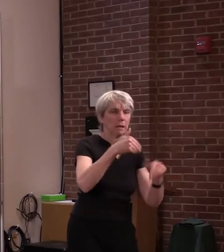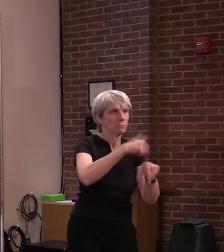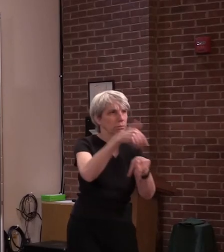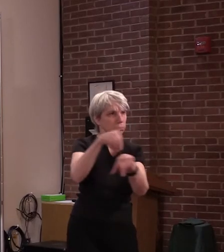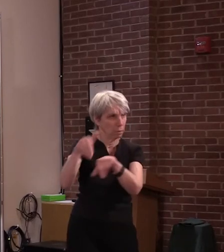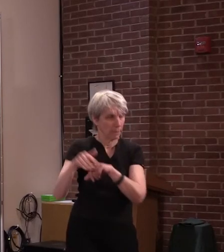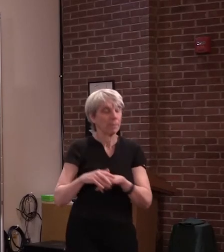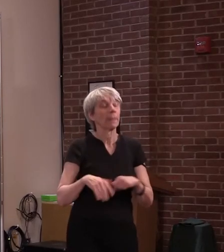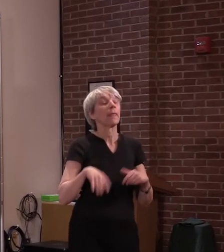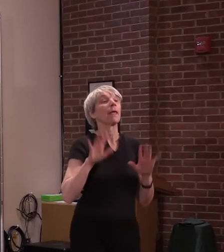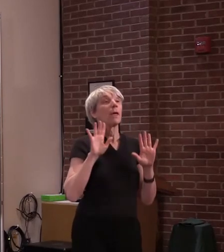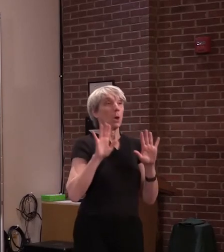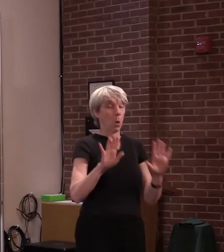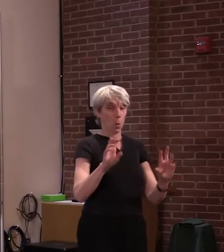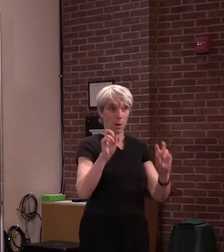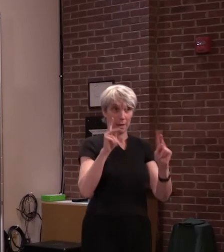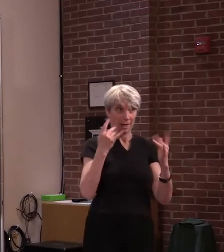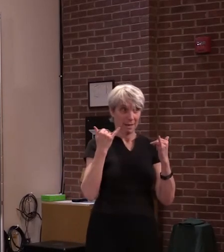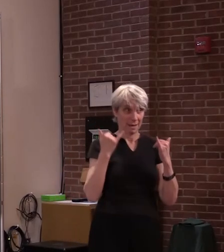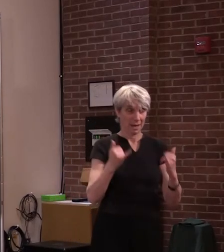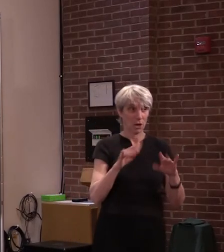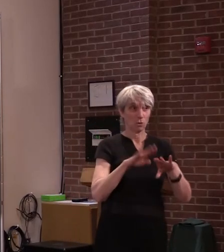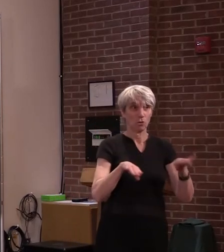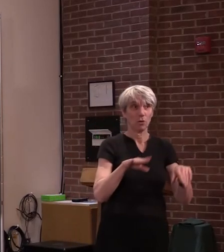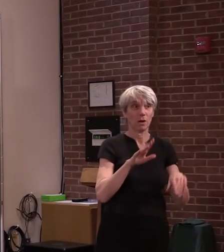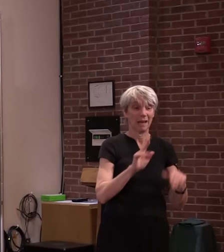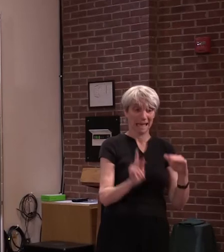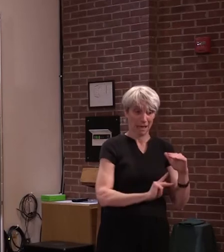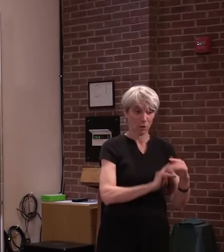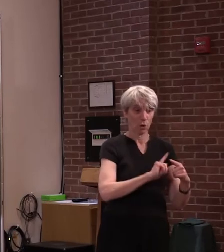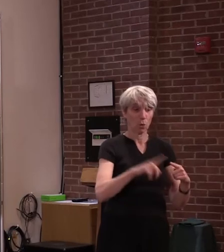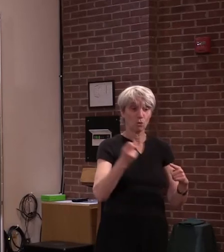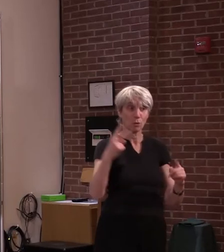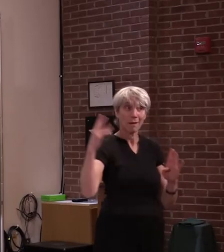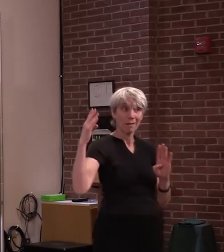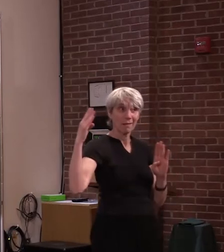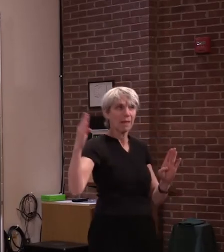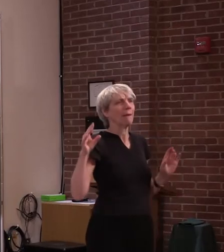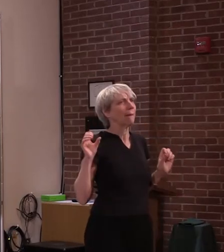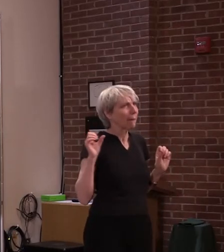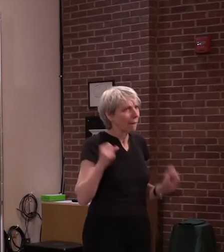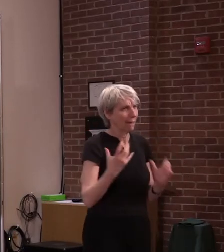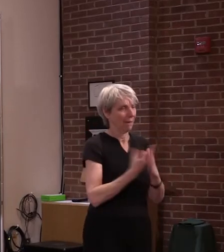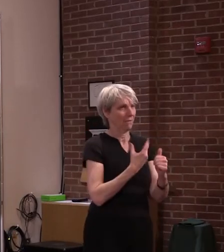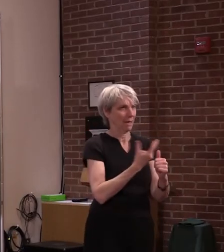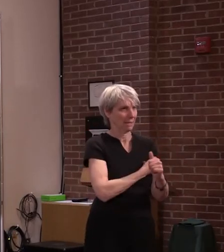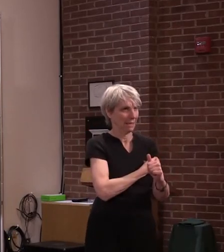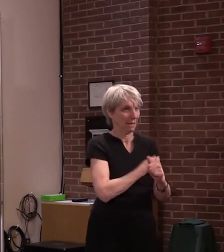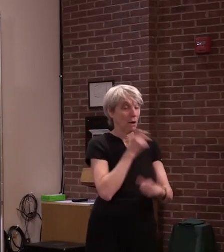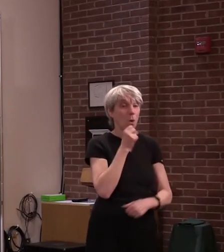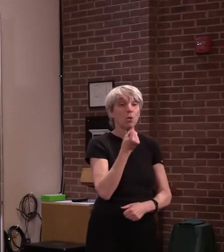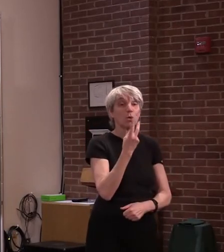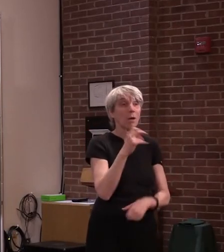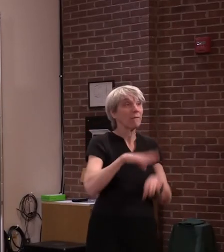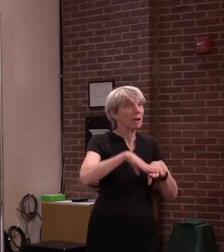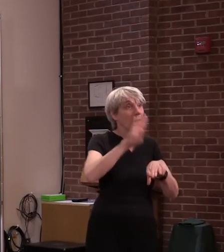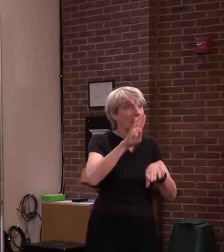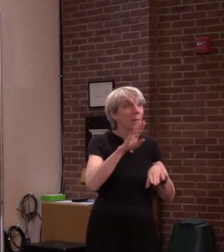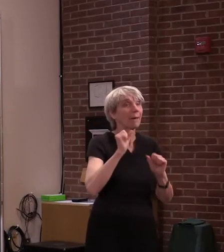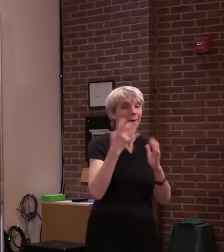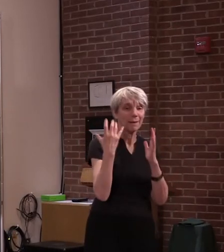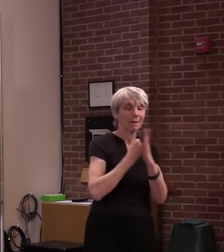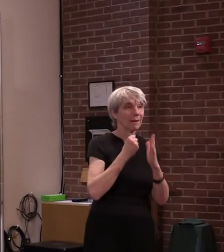if, now that we have kids from kindergarten through 12th grade that can get vaccines, and from 12 and up as of last week that can get